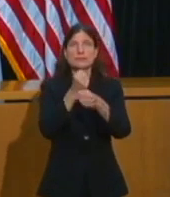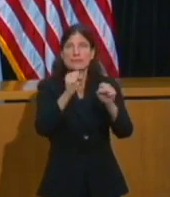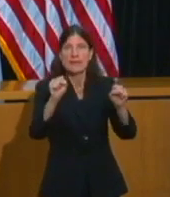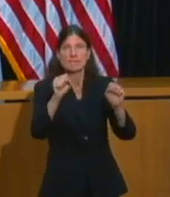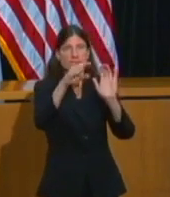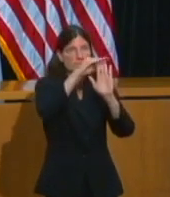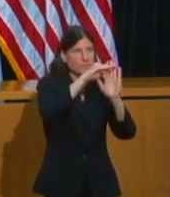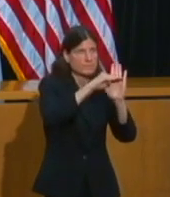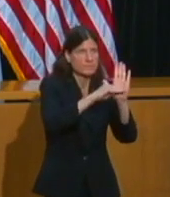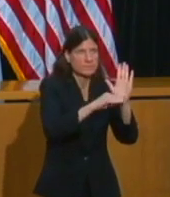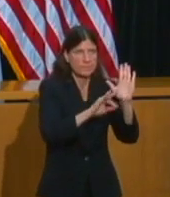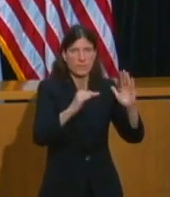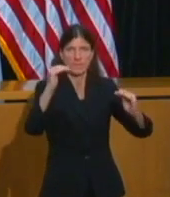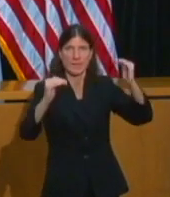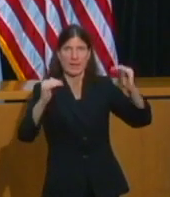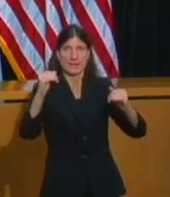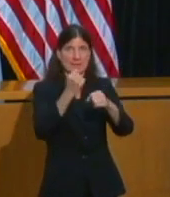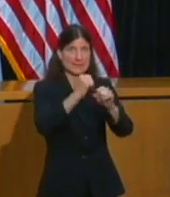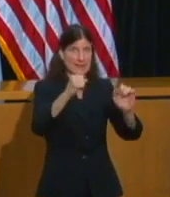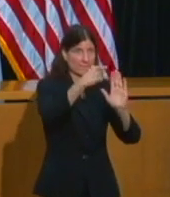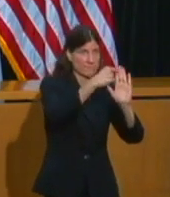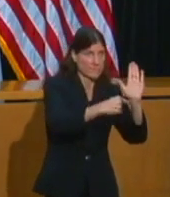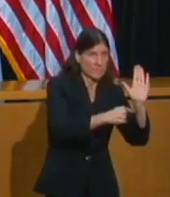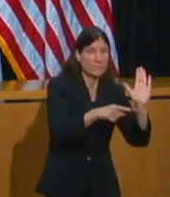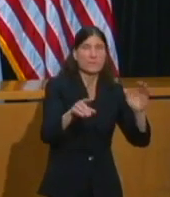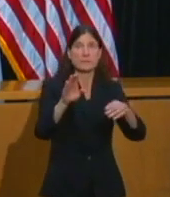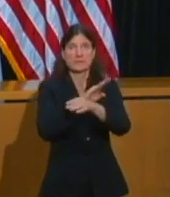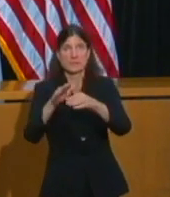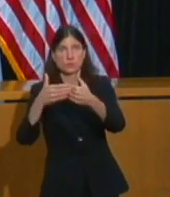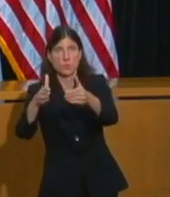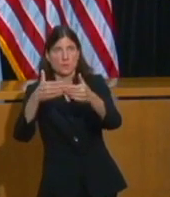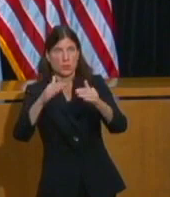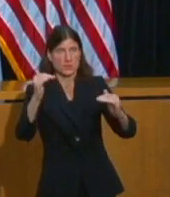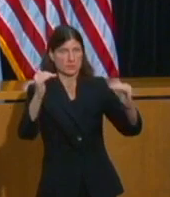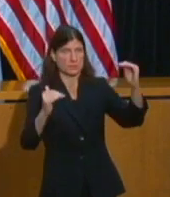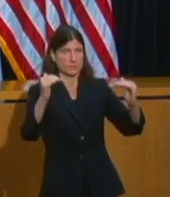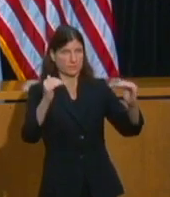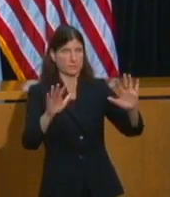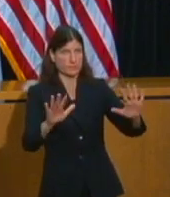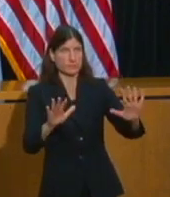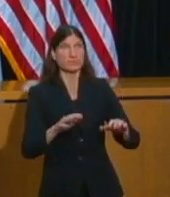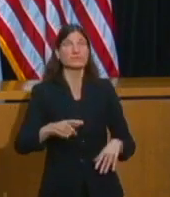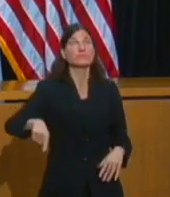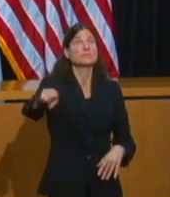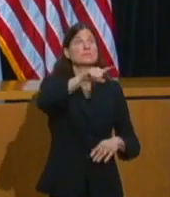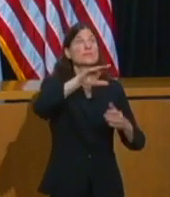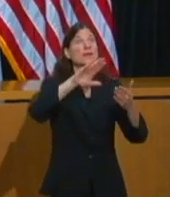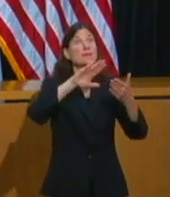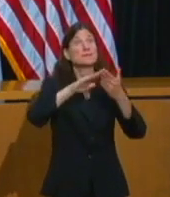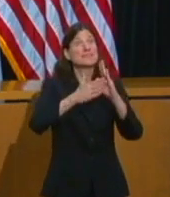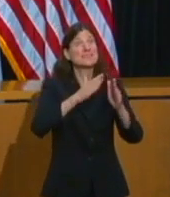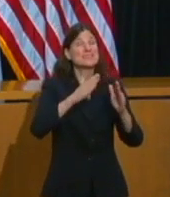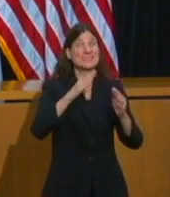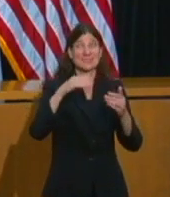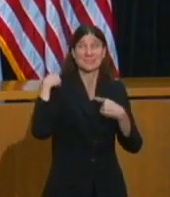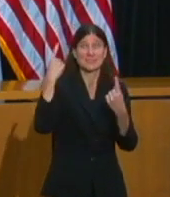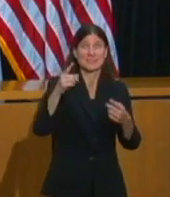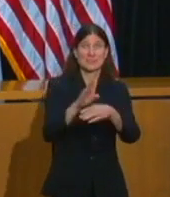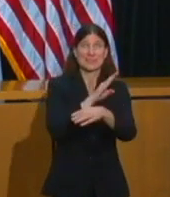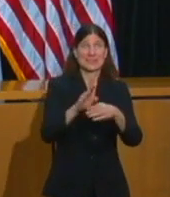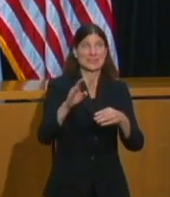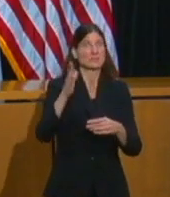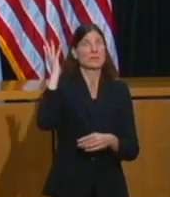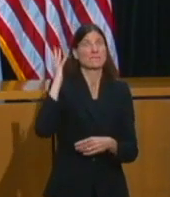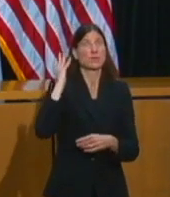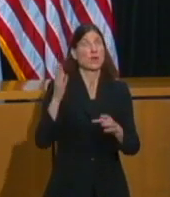the pandemic, retailers had to adapt their businesses by shifting to online retail, by taking orders by phone, and